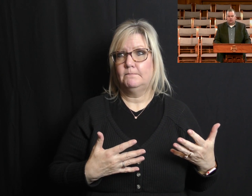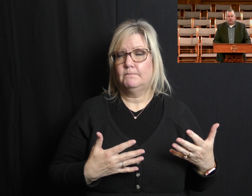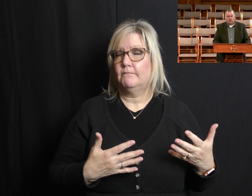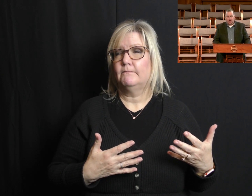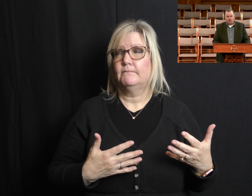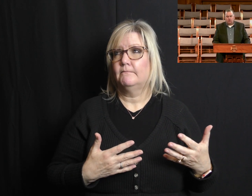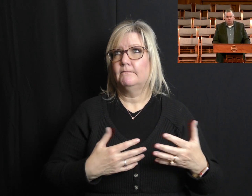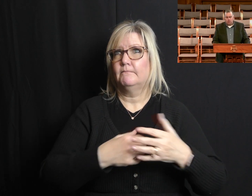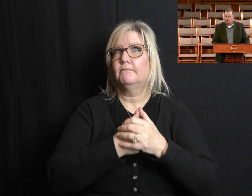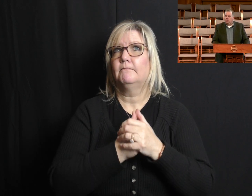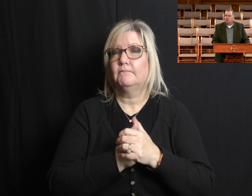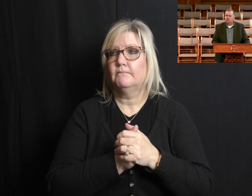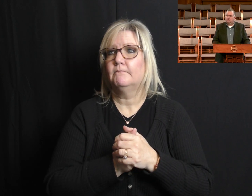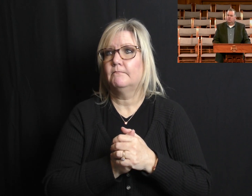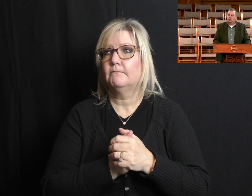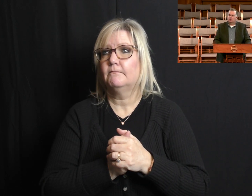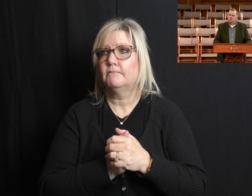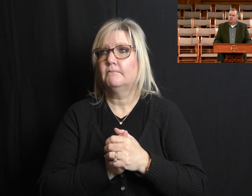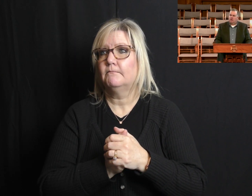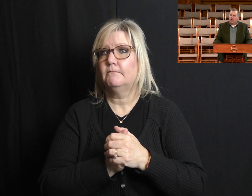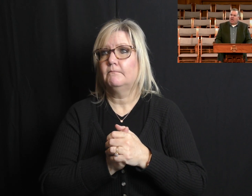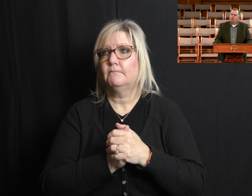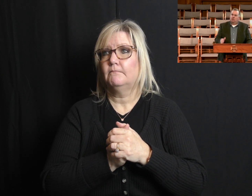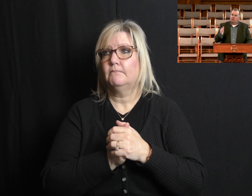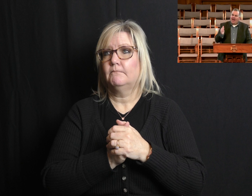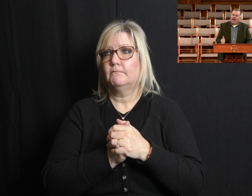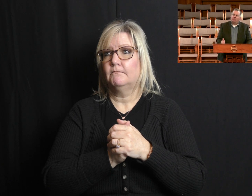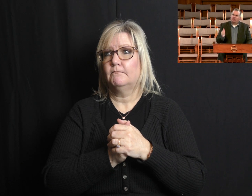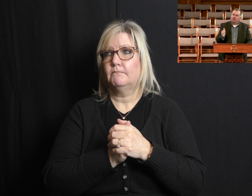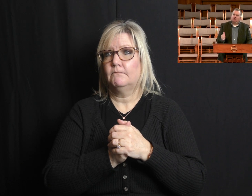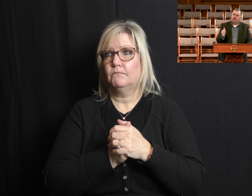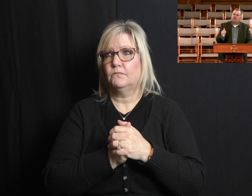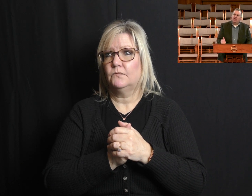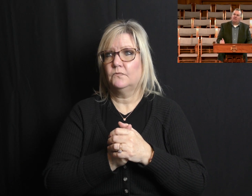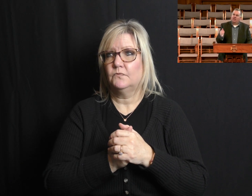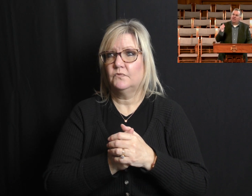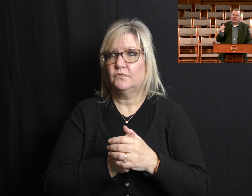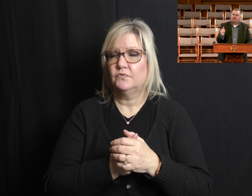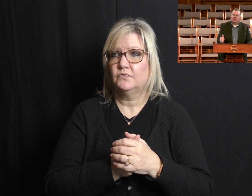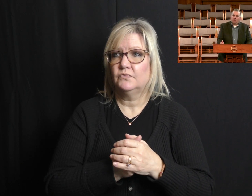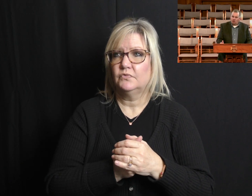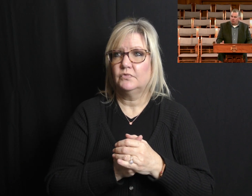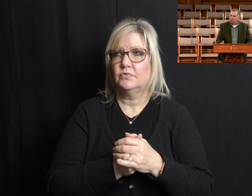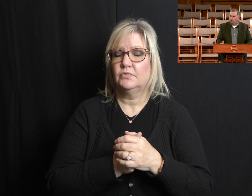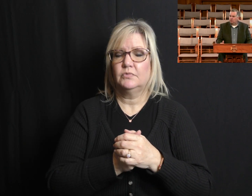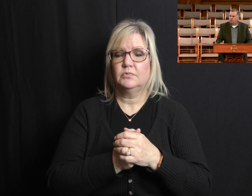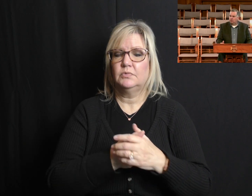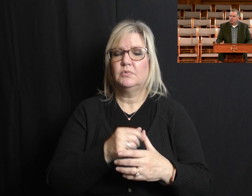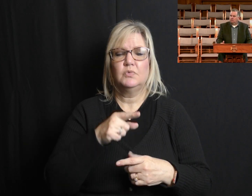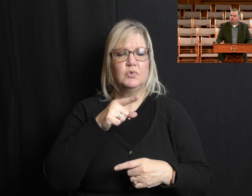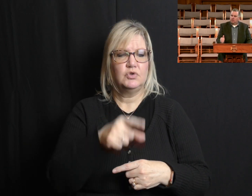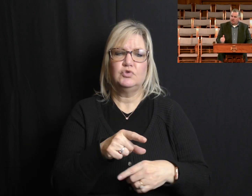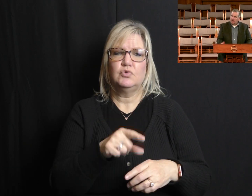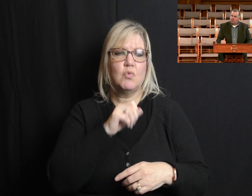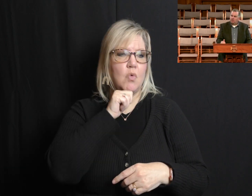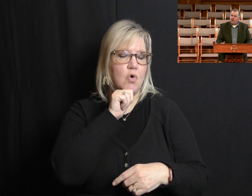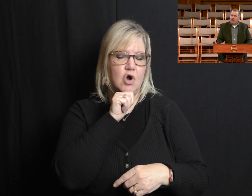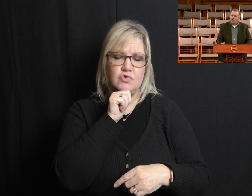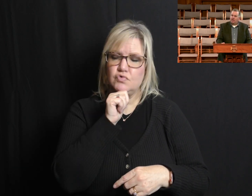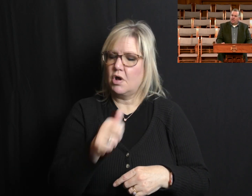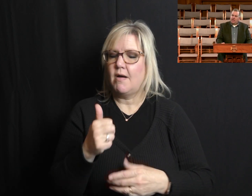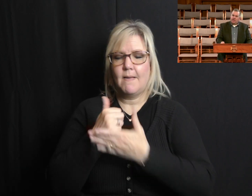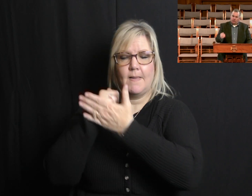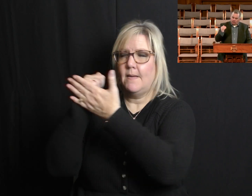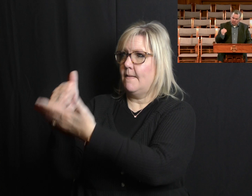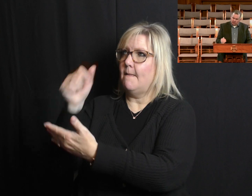lost, and removed, and will do absolutely nothing eternal for the kingdom of